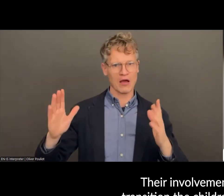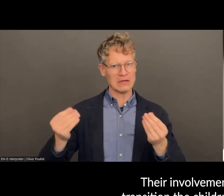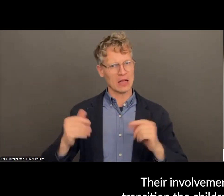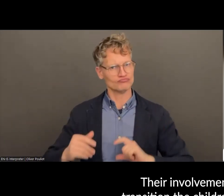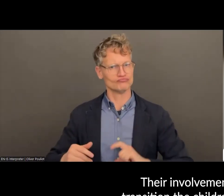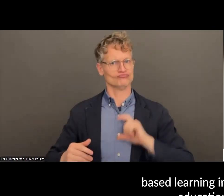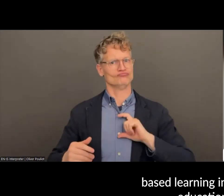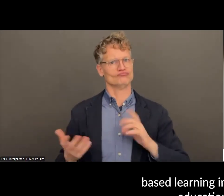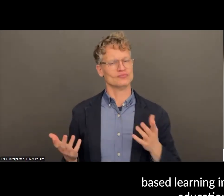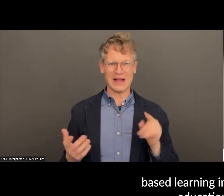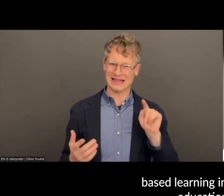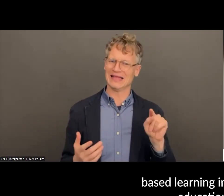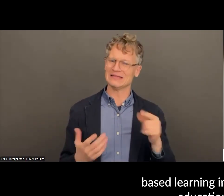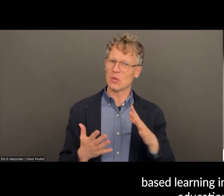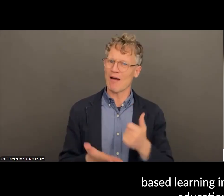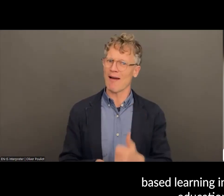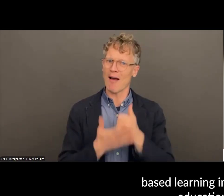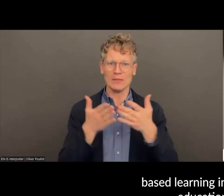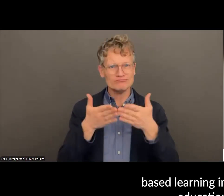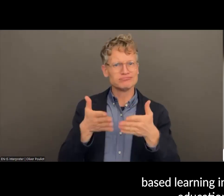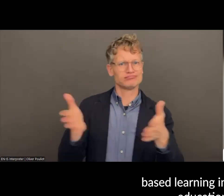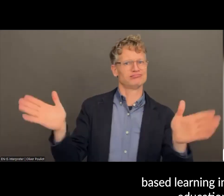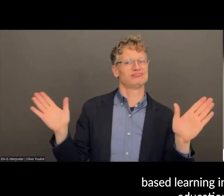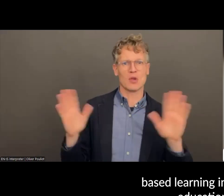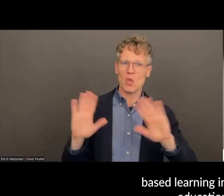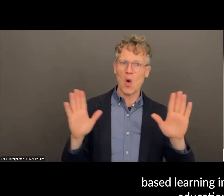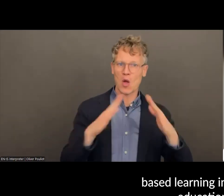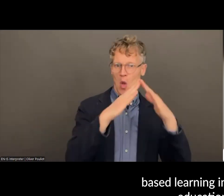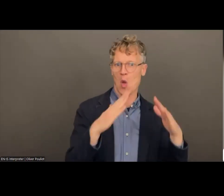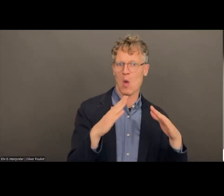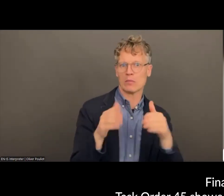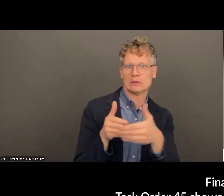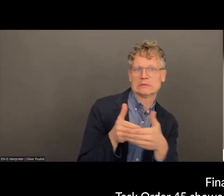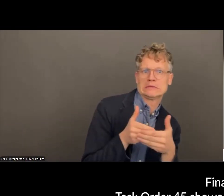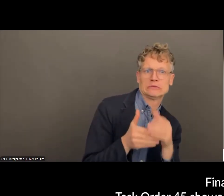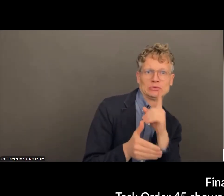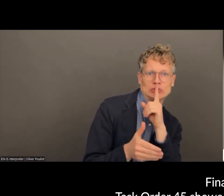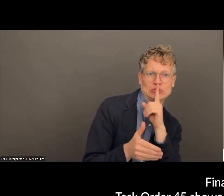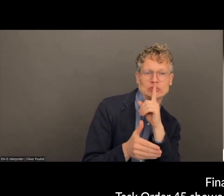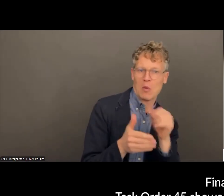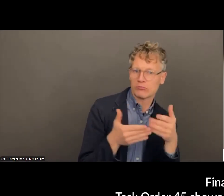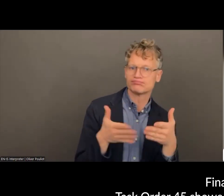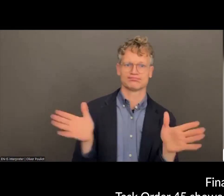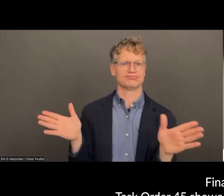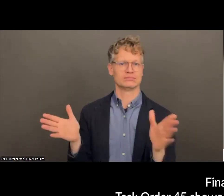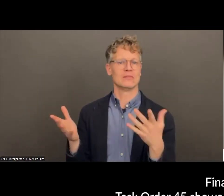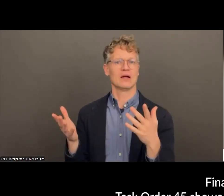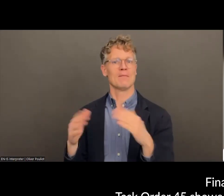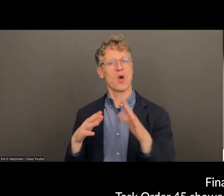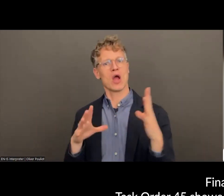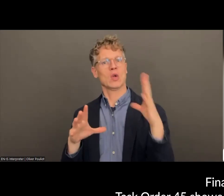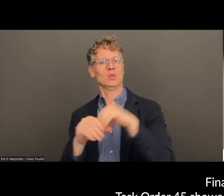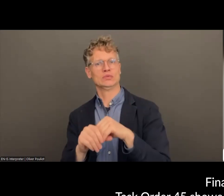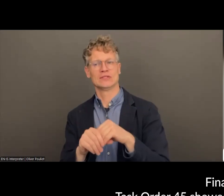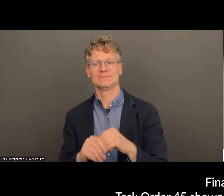children from home-based learning into the inclusive education setting. Finally, task order 45 showed